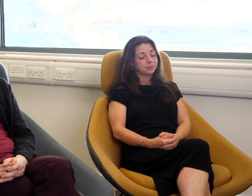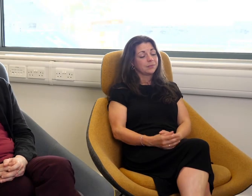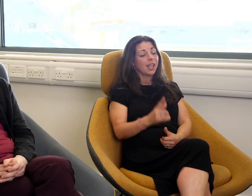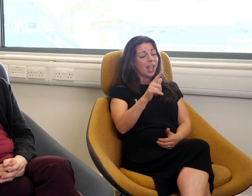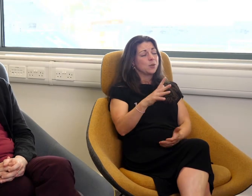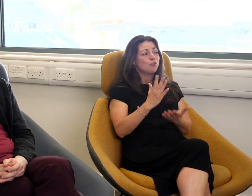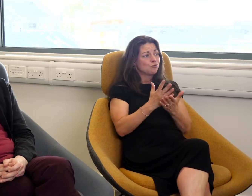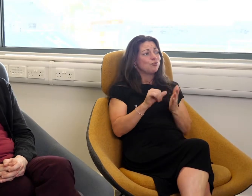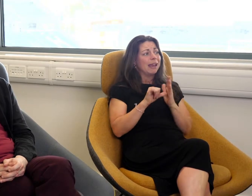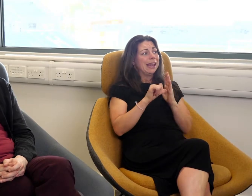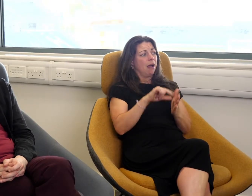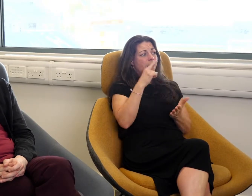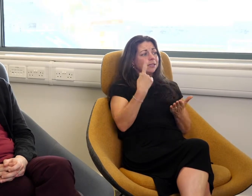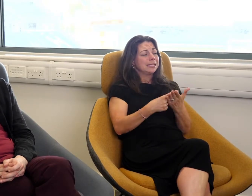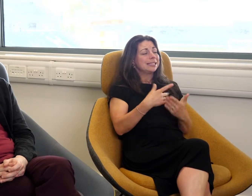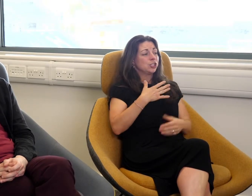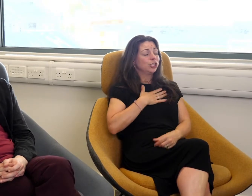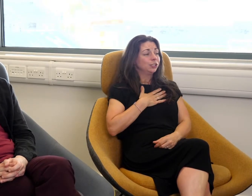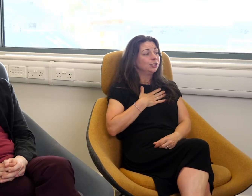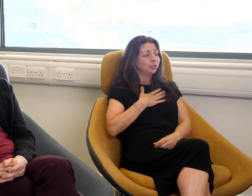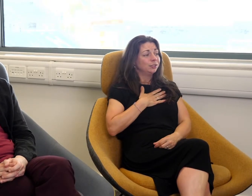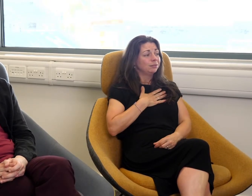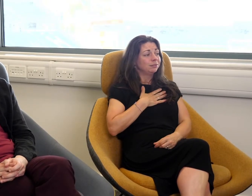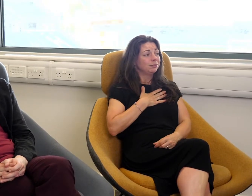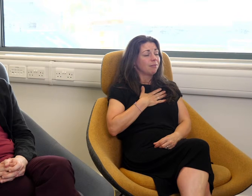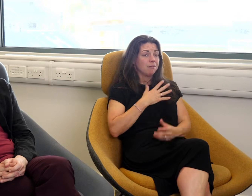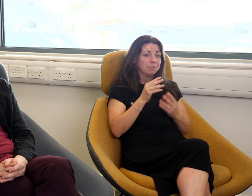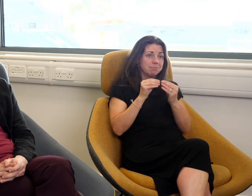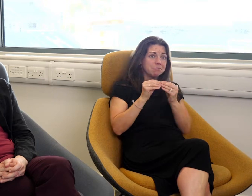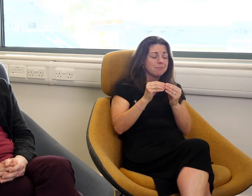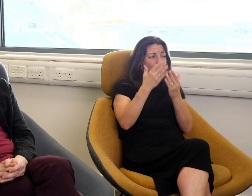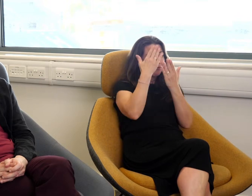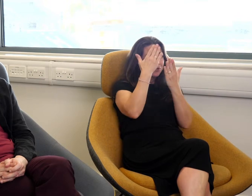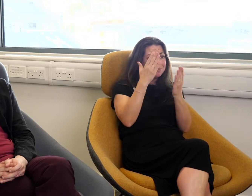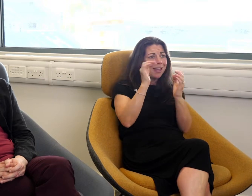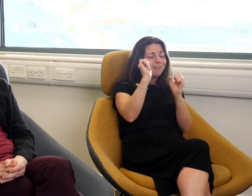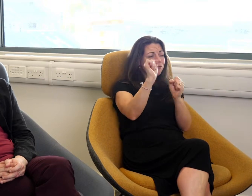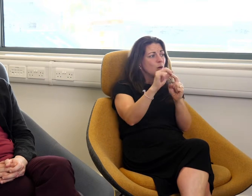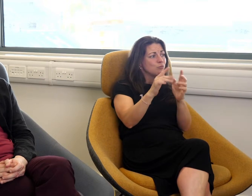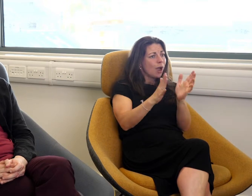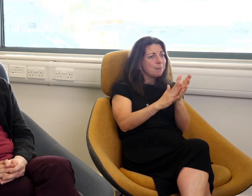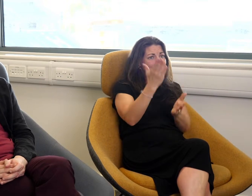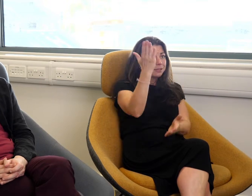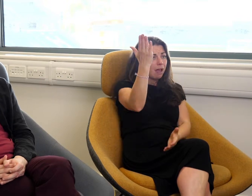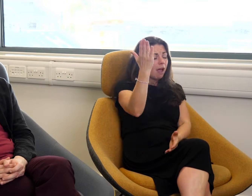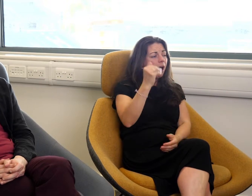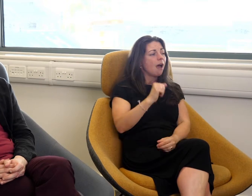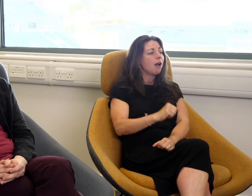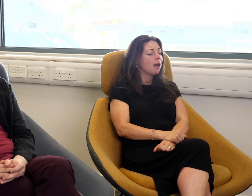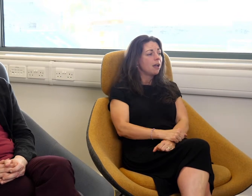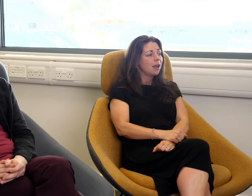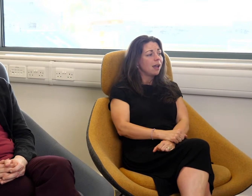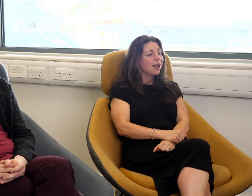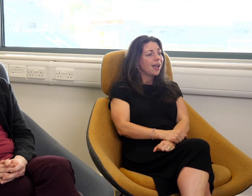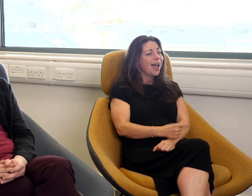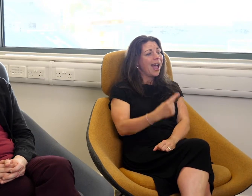actually, because I have a lot of respect for the Prime Minister. I think he has taken on a really difficult set